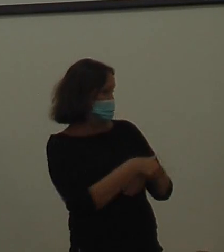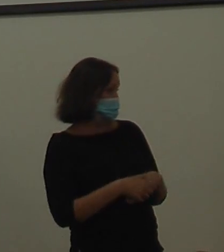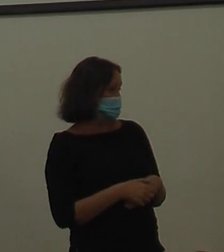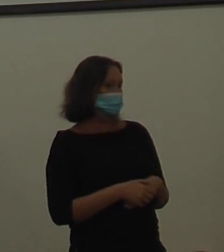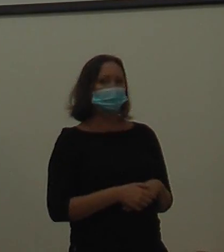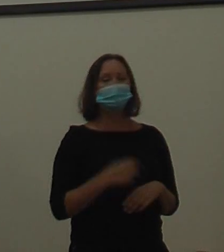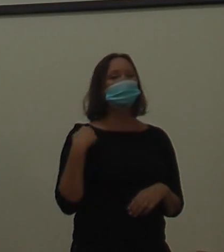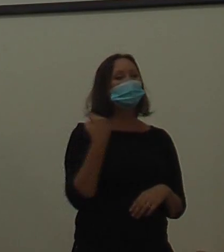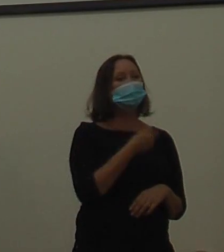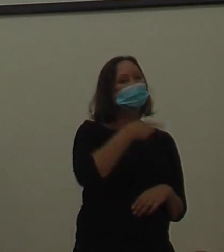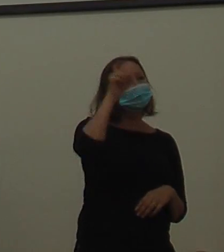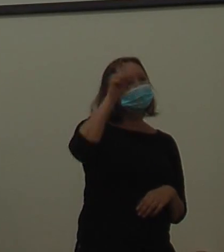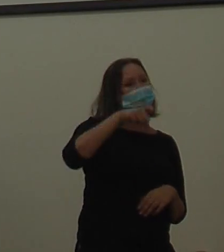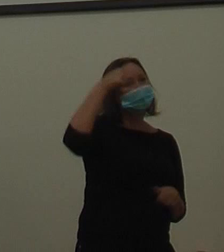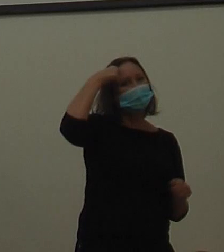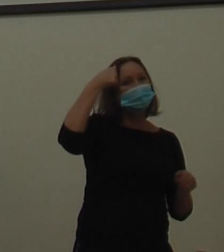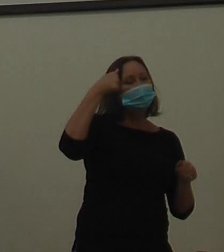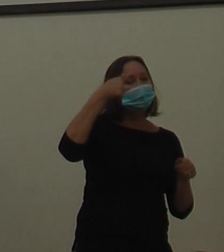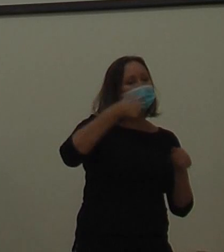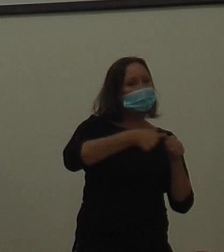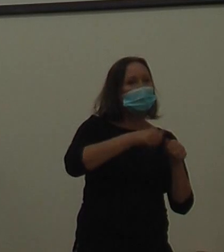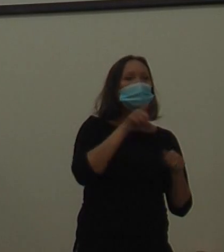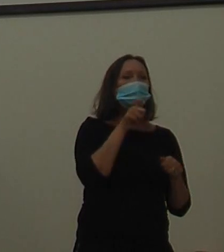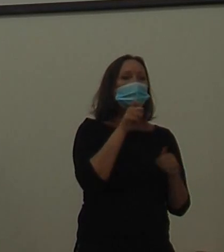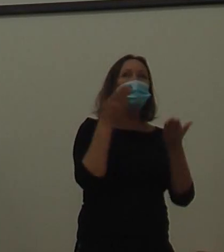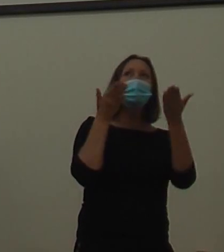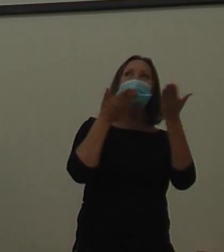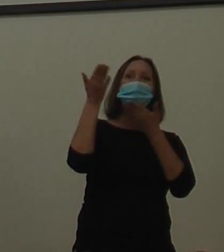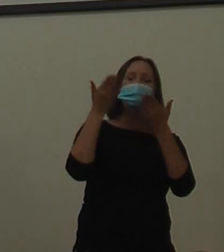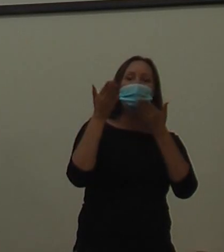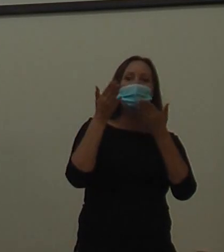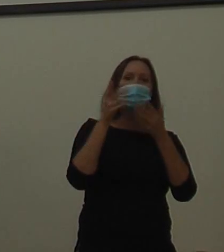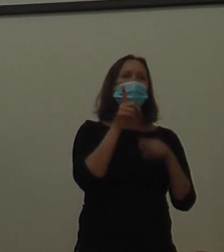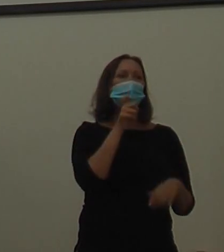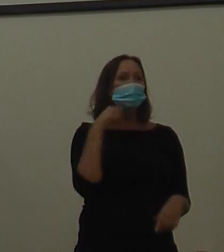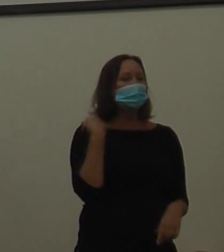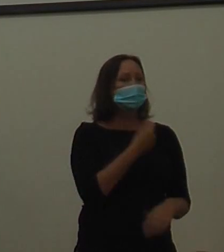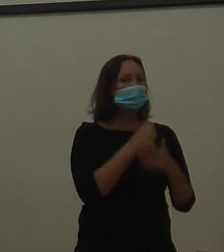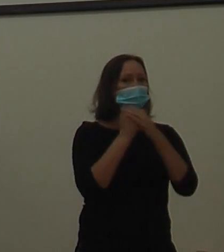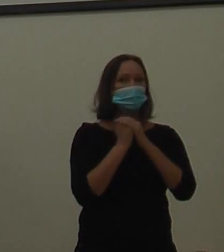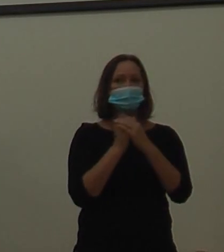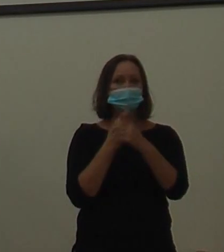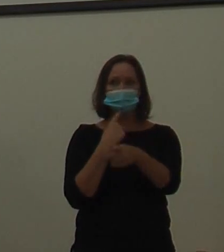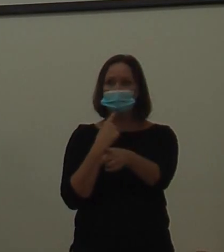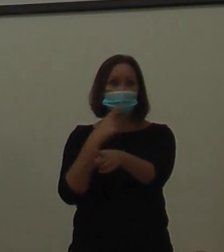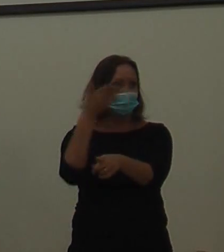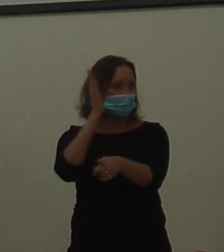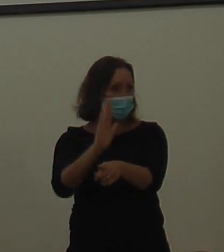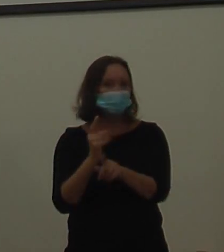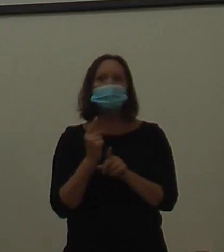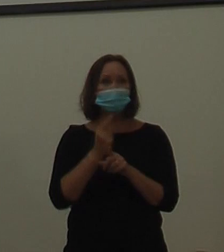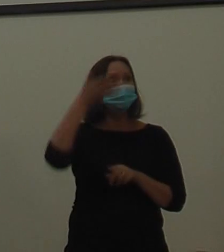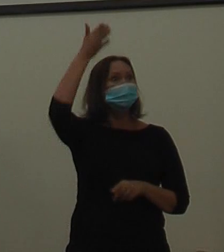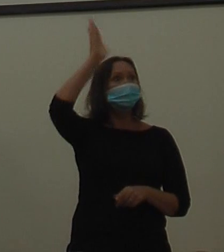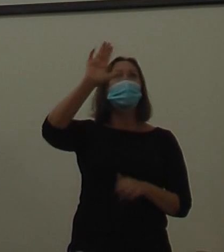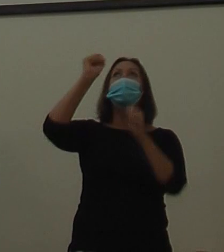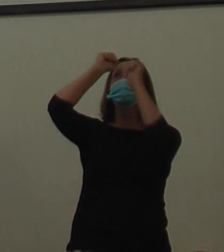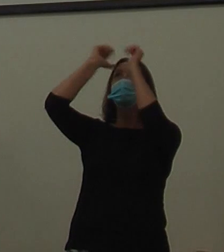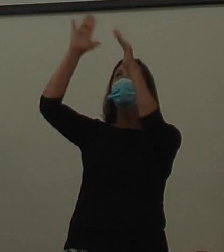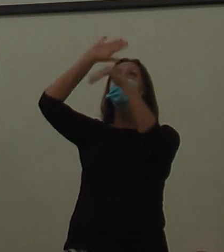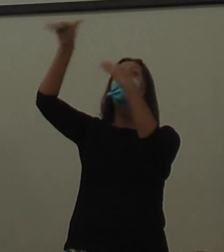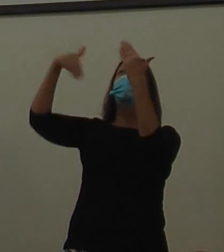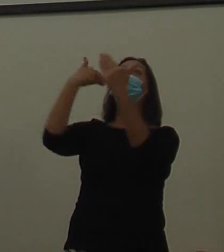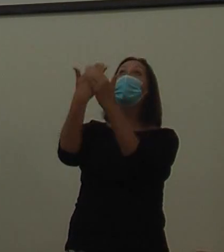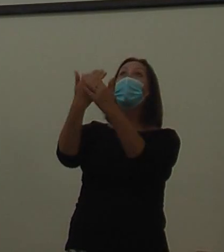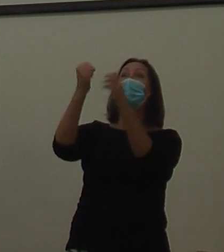serve, who we are here. Who did we come to worship this morning? God, Father Almighty,